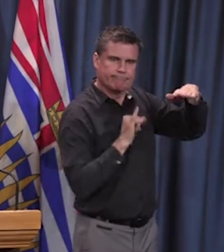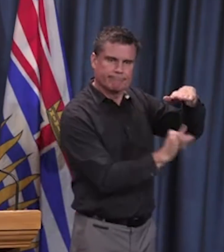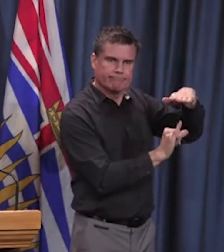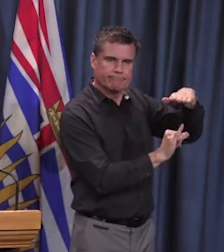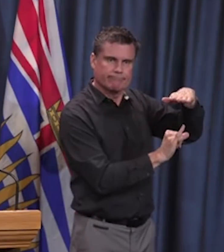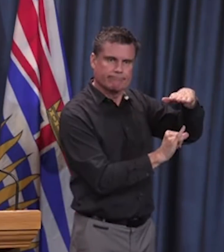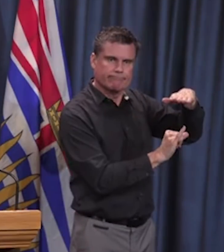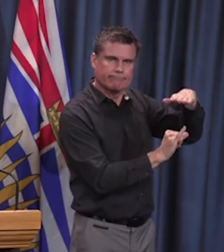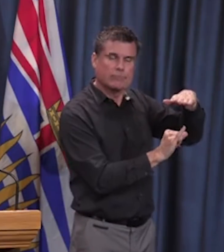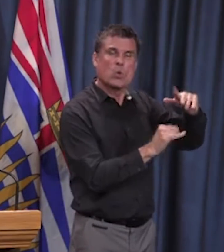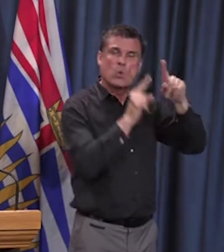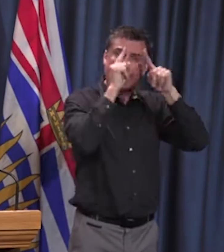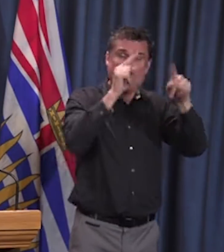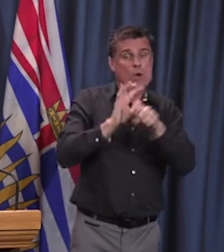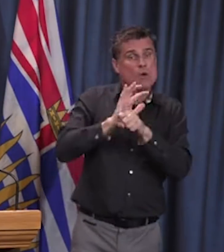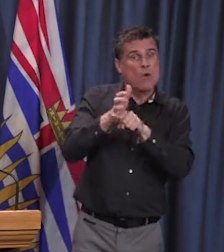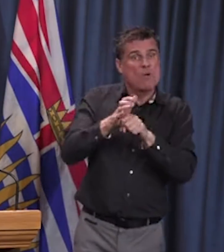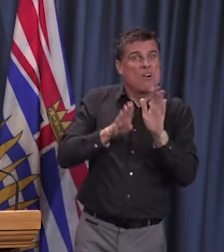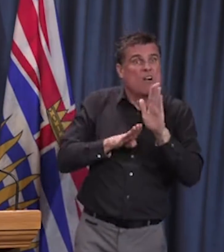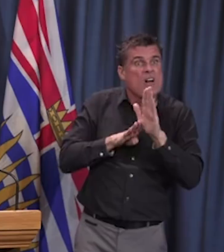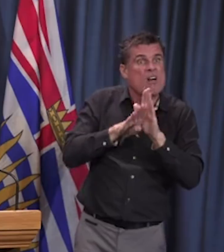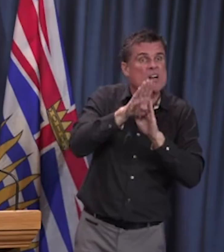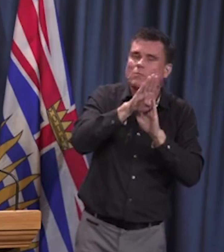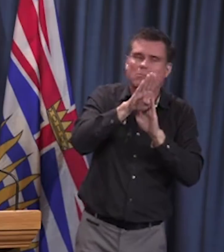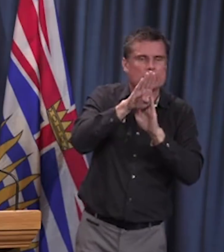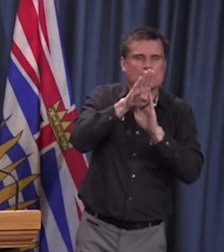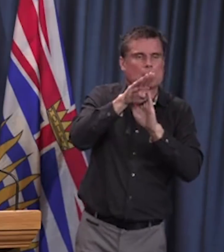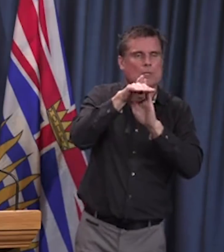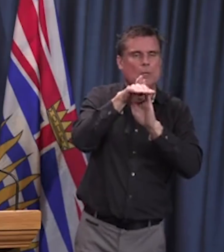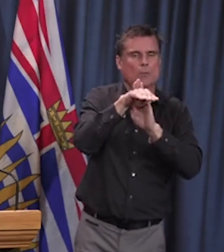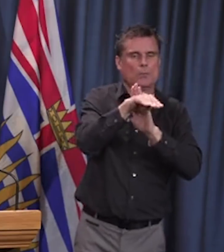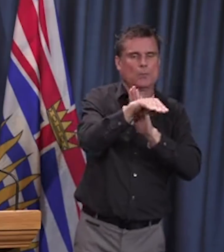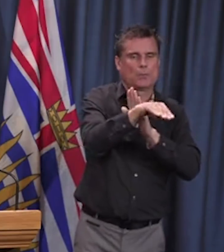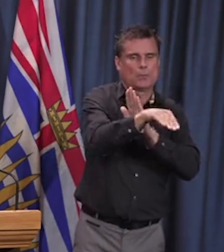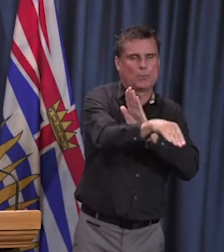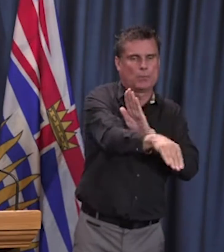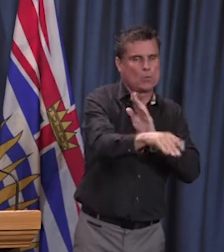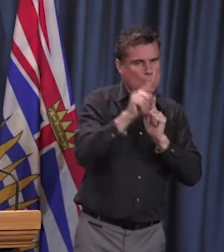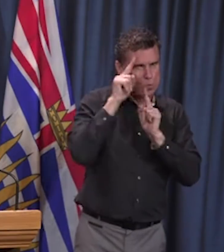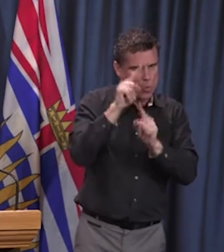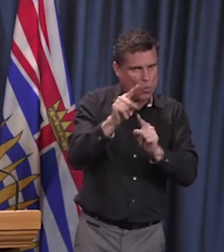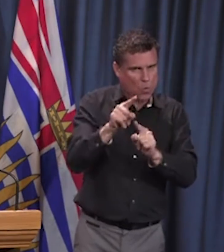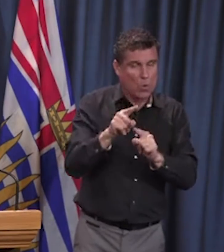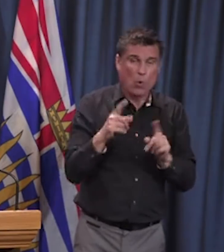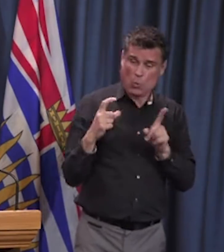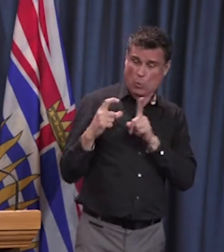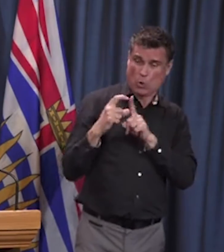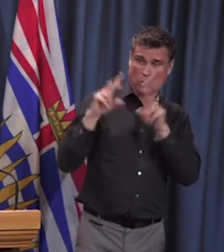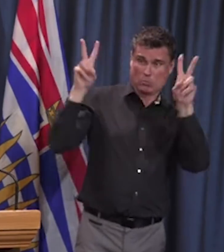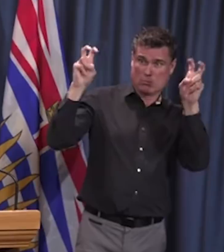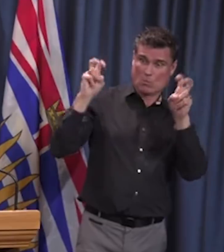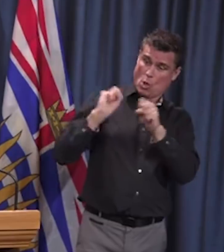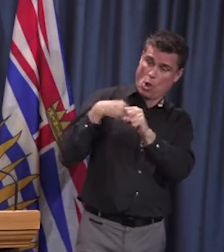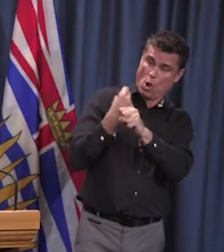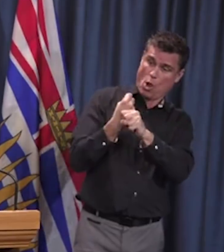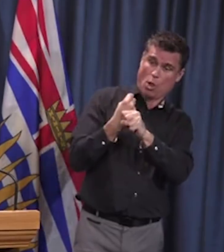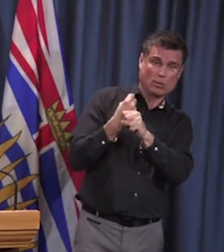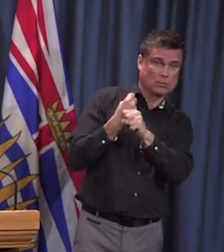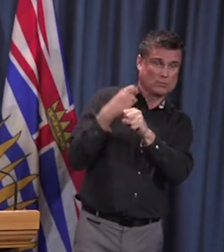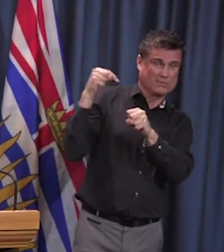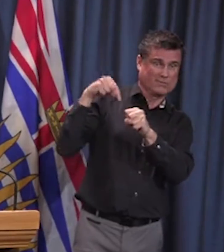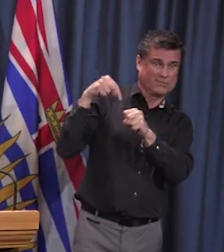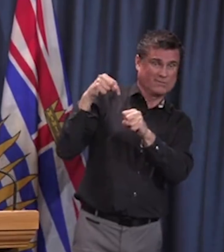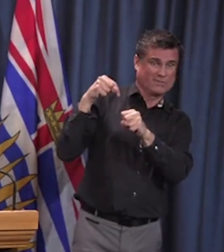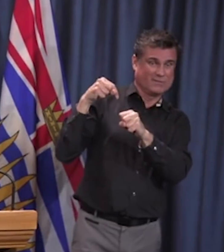saying lockdown, saying shutdown is really easy to do, but it's difficult in reality. And the list of exemptions in California, for example, is